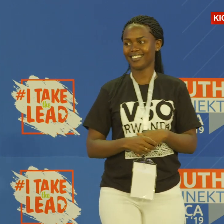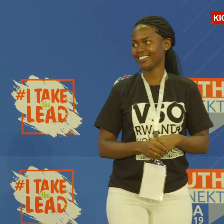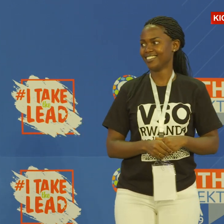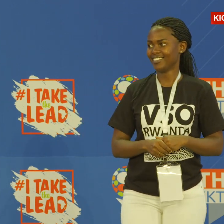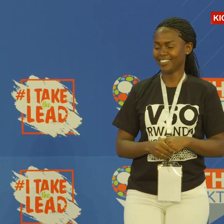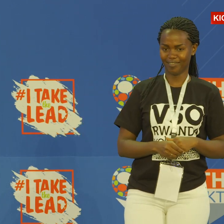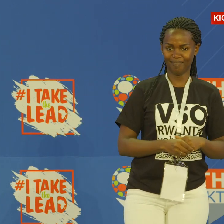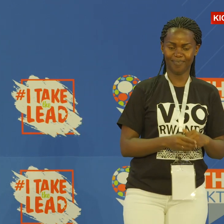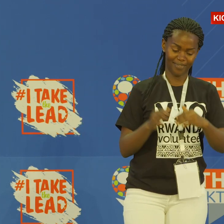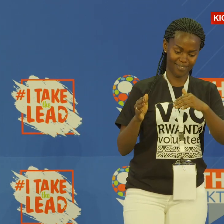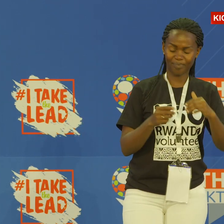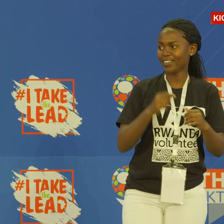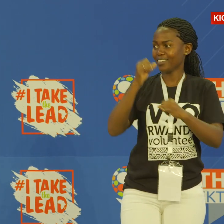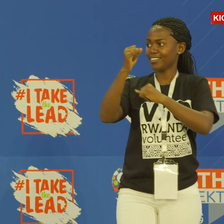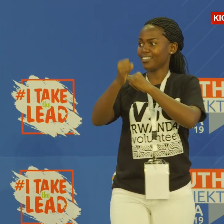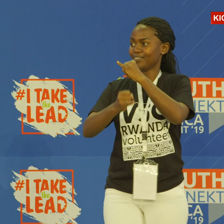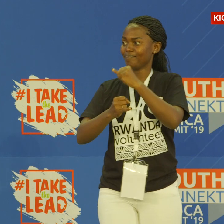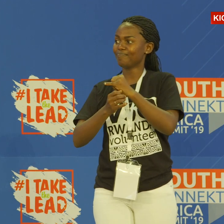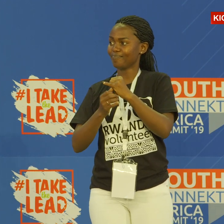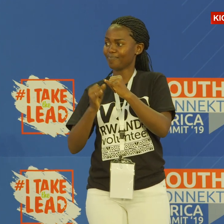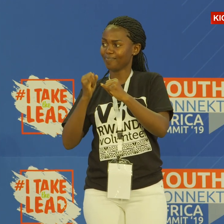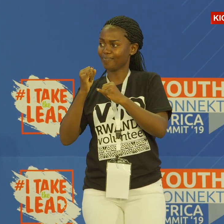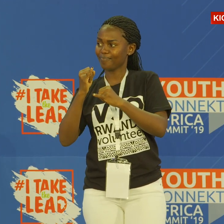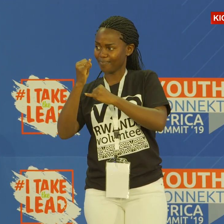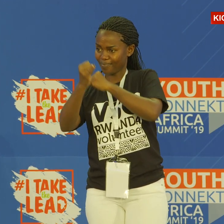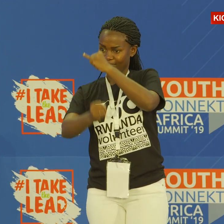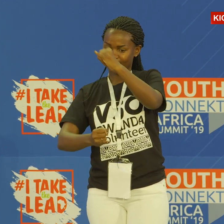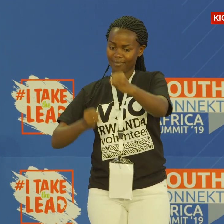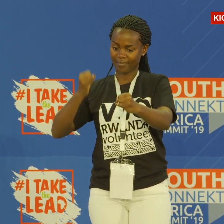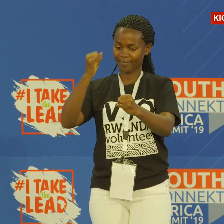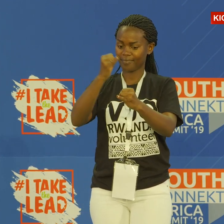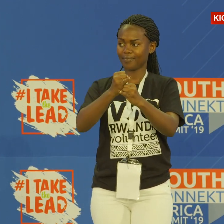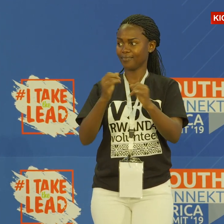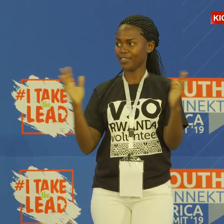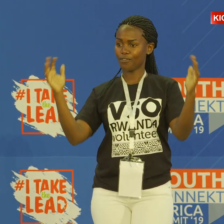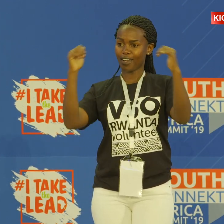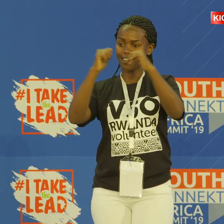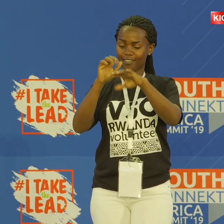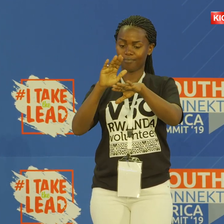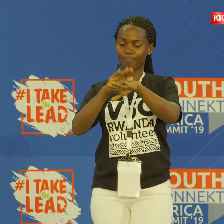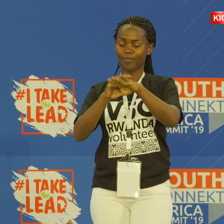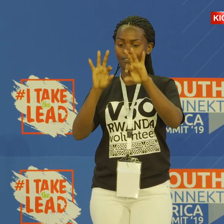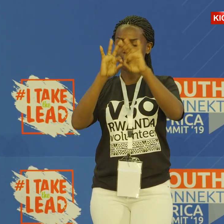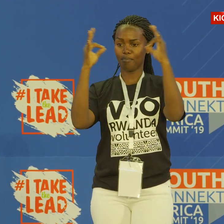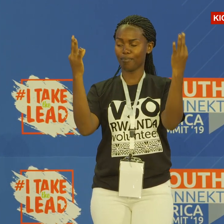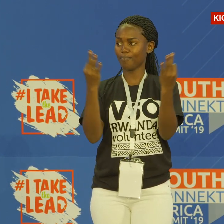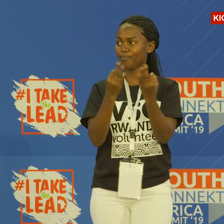ID. Nowadays, we tried to advocate for them. They are registered, and now they have national IDs.